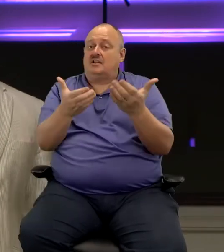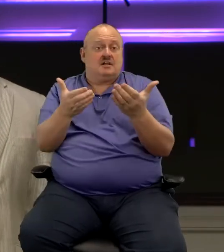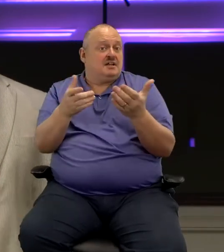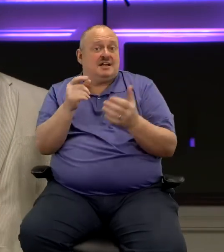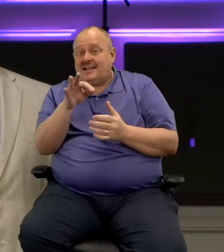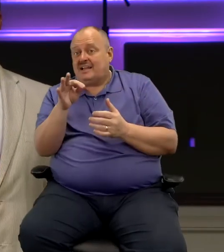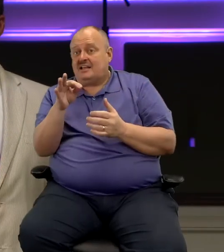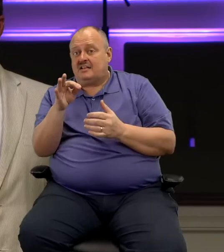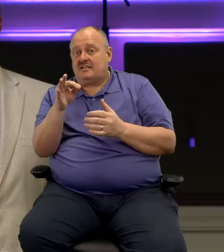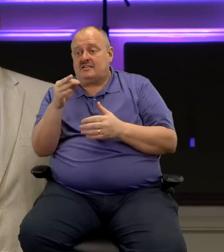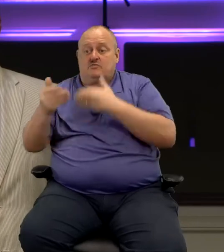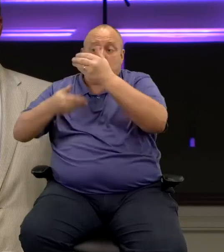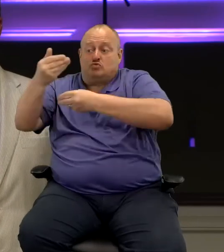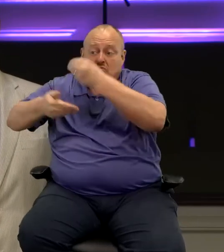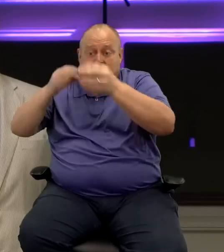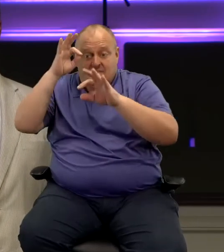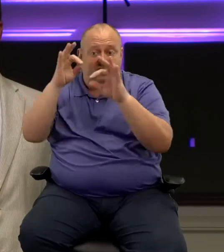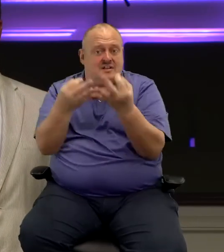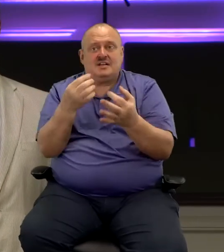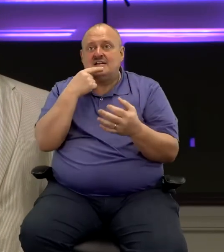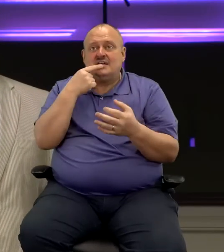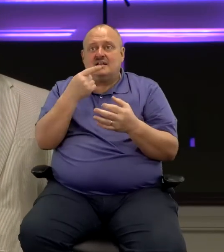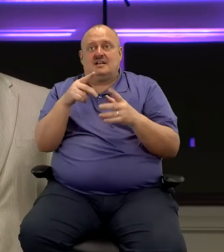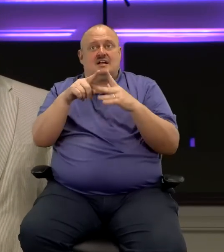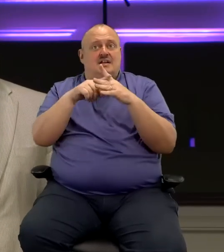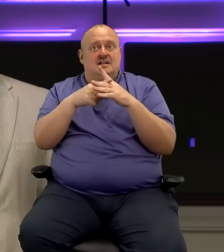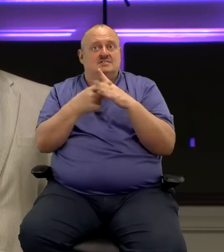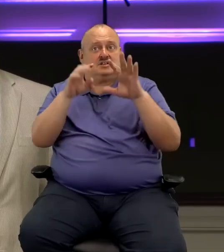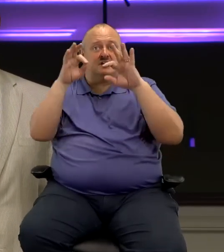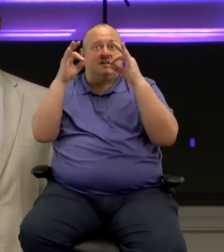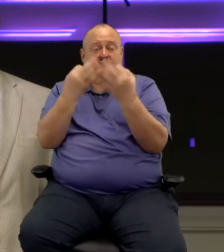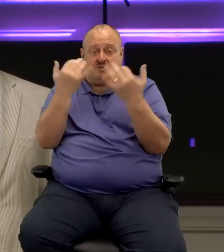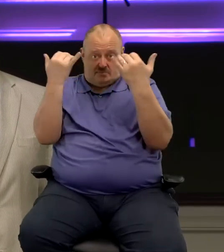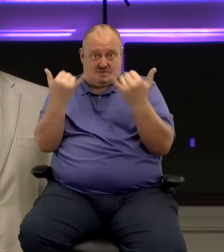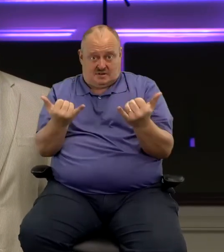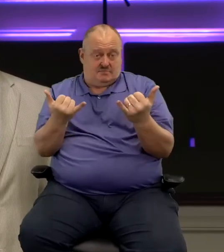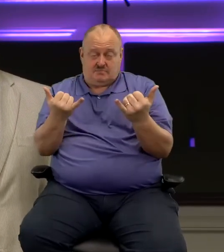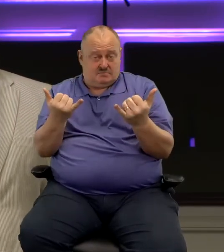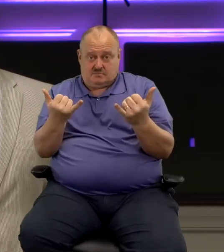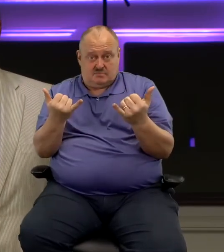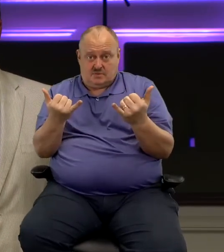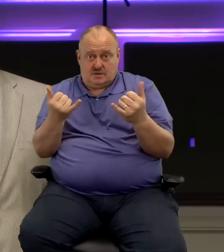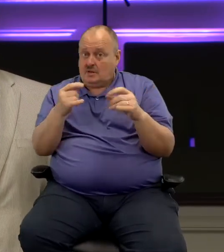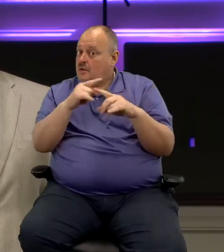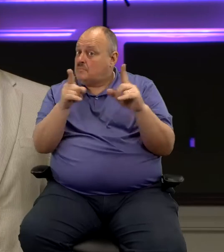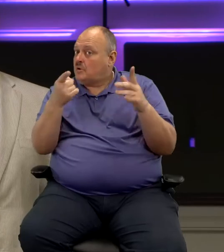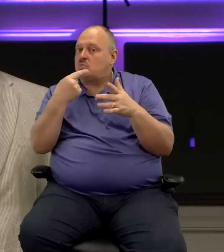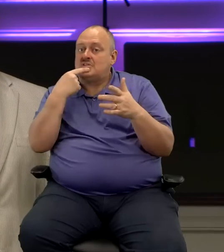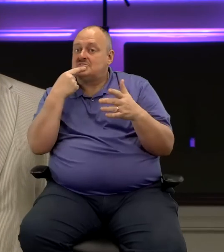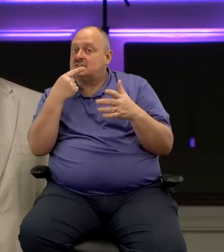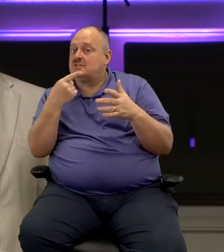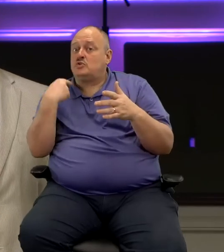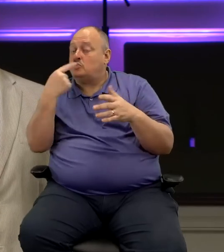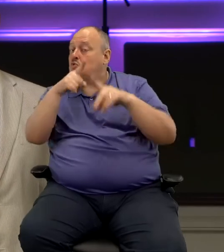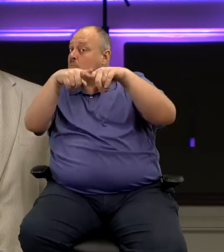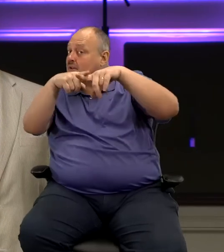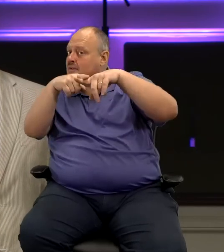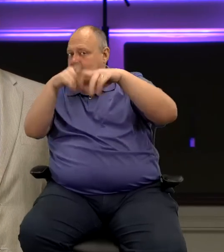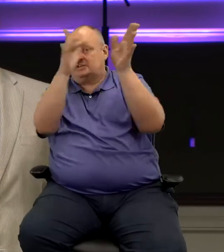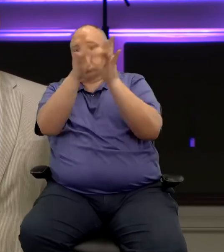up to the traditions of your family, I'd say start the family tree right now. But what is it up to, or who is it up to?